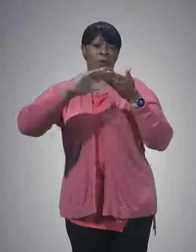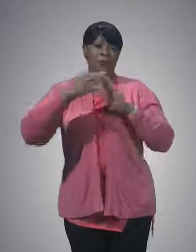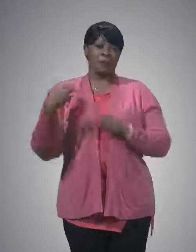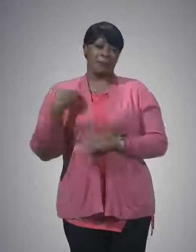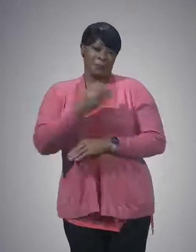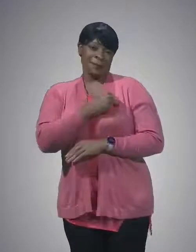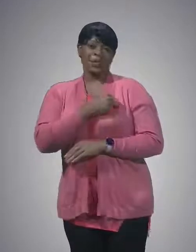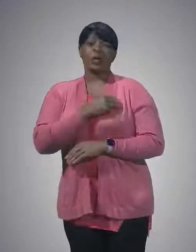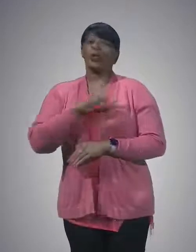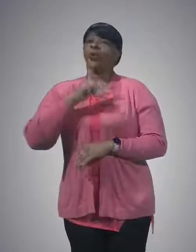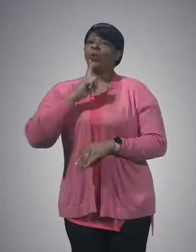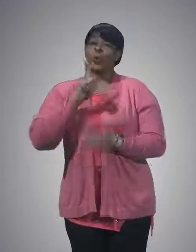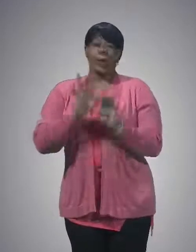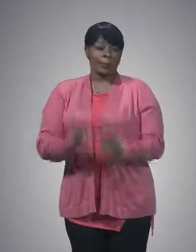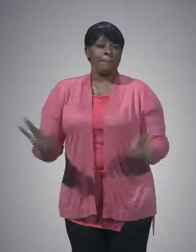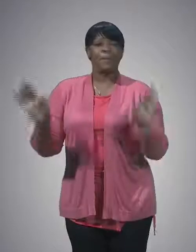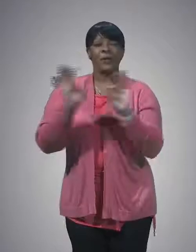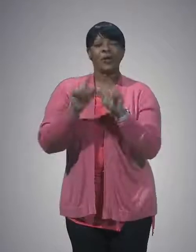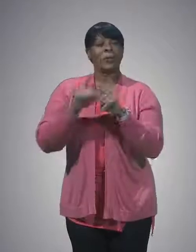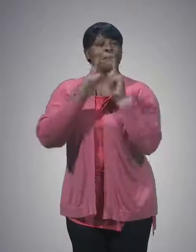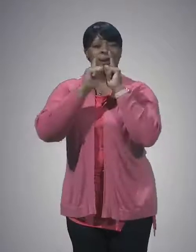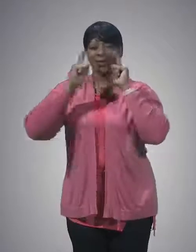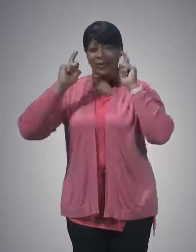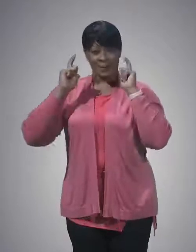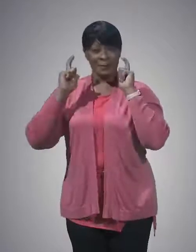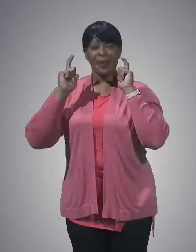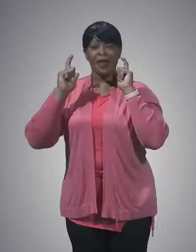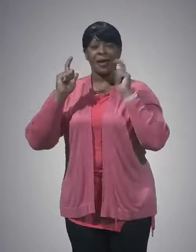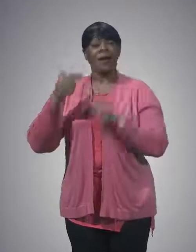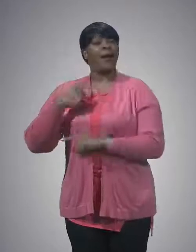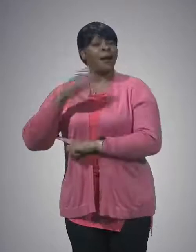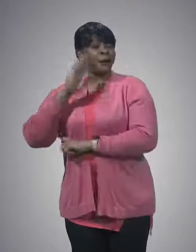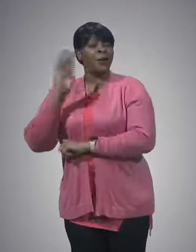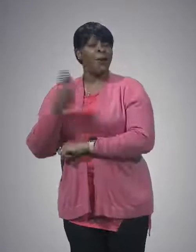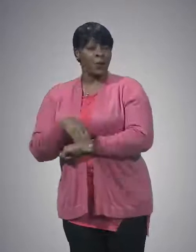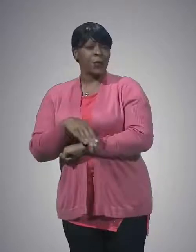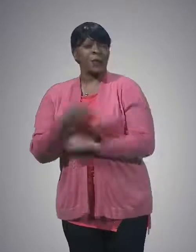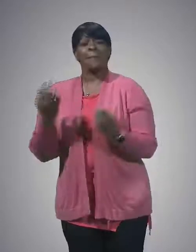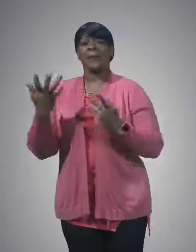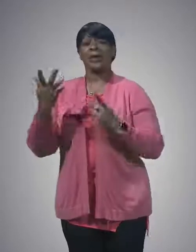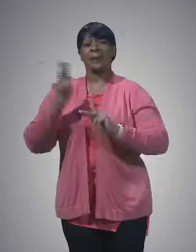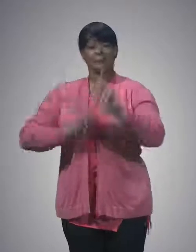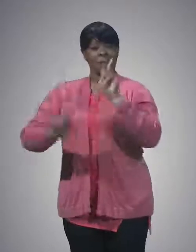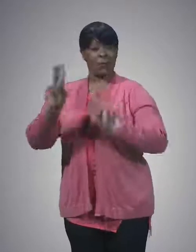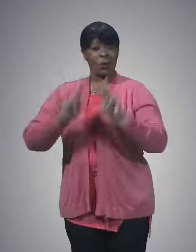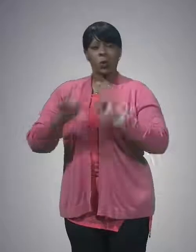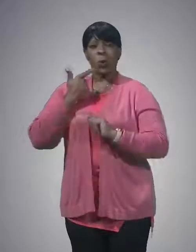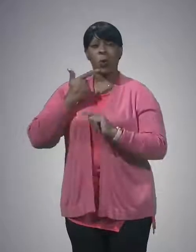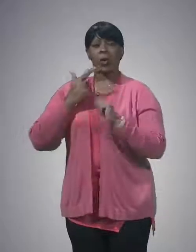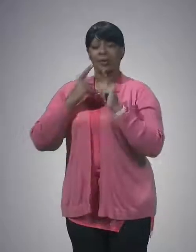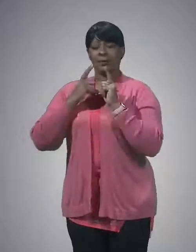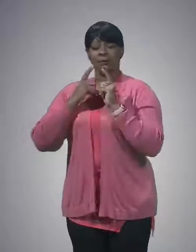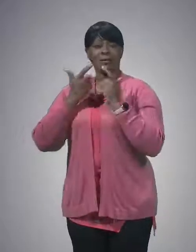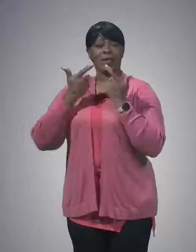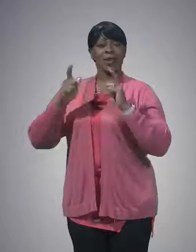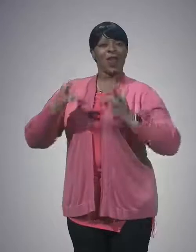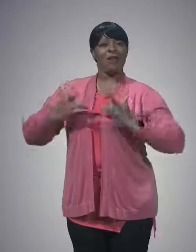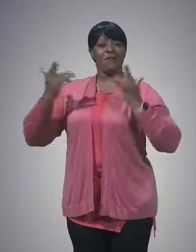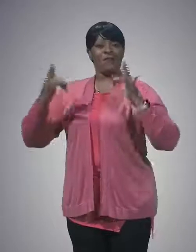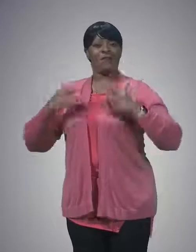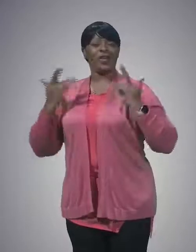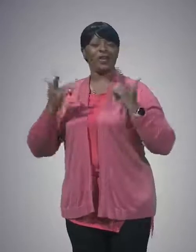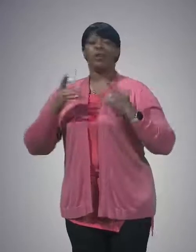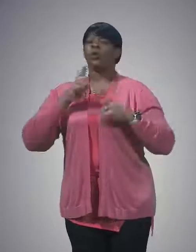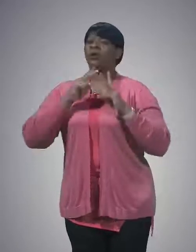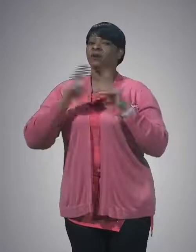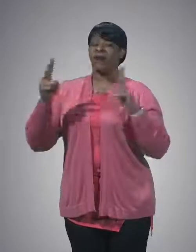members. It's so very important to mask up, and I know that a lot of the folks who put on these large events are